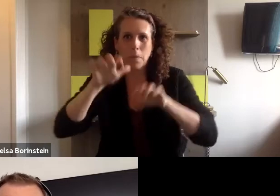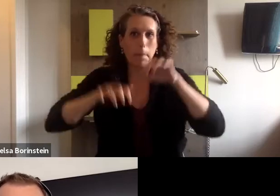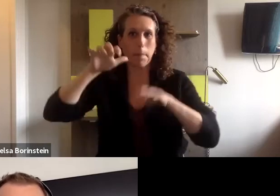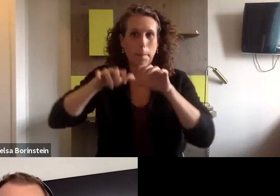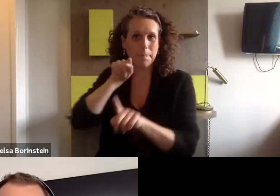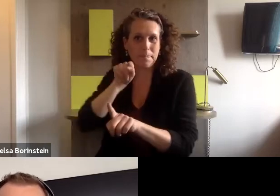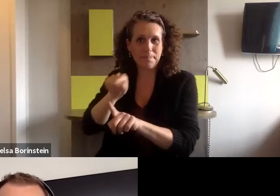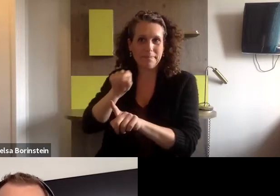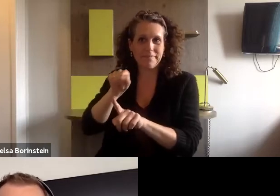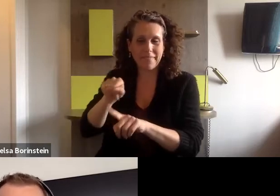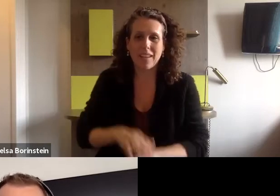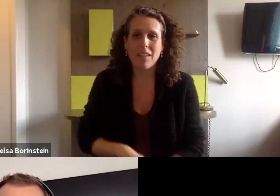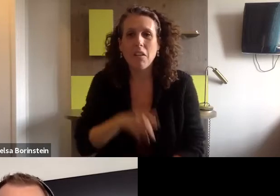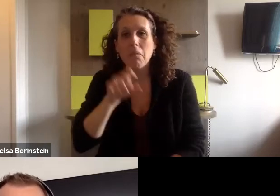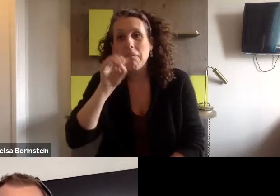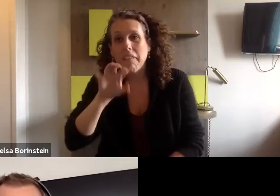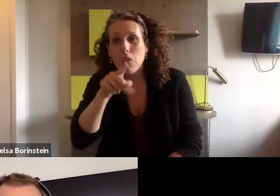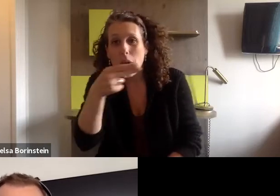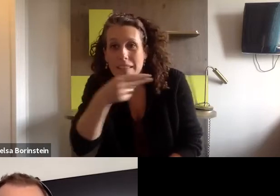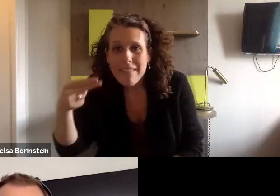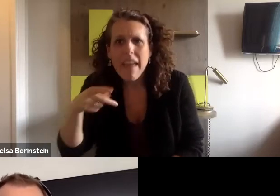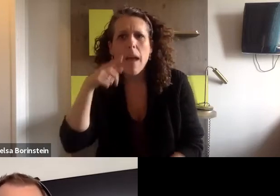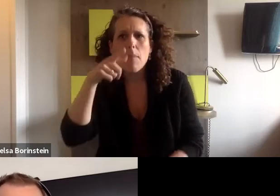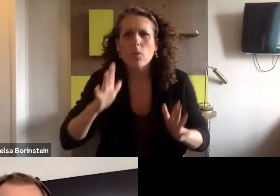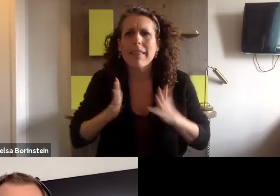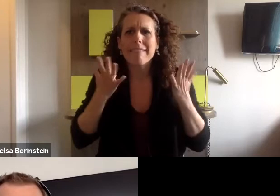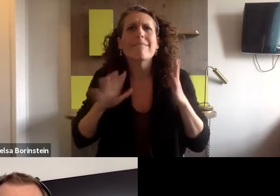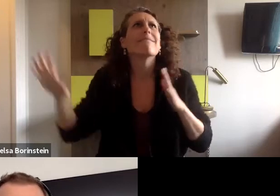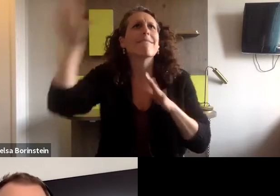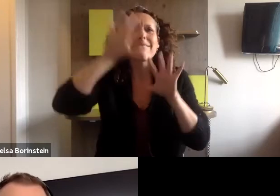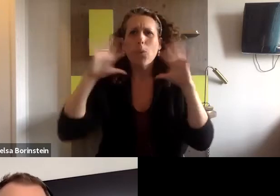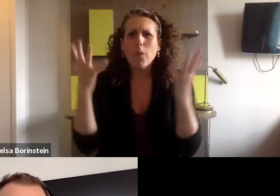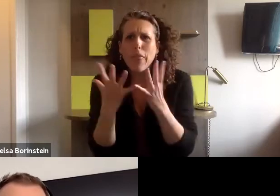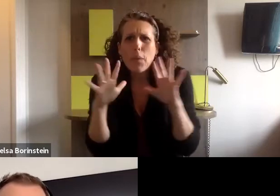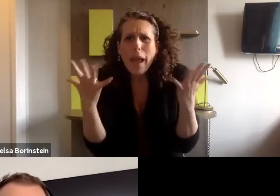Just say who you are and where you're joining us from.